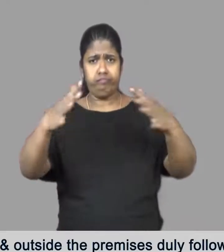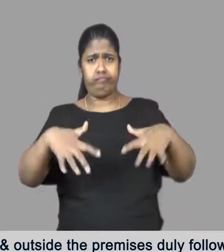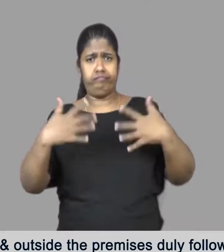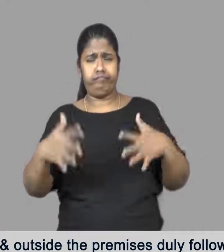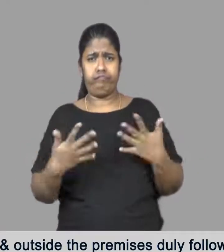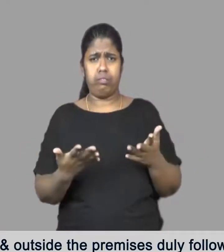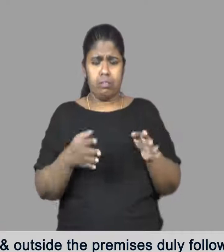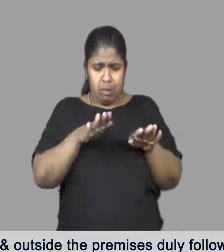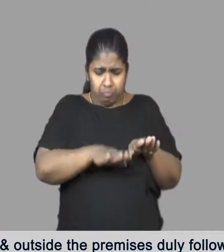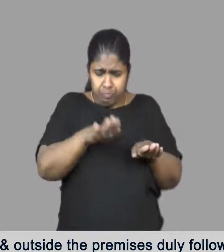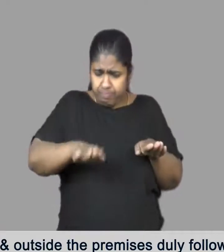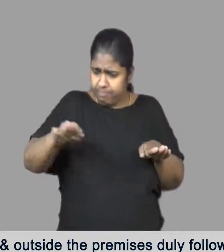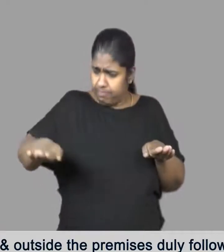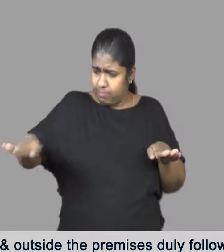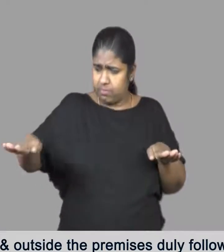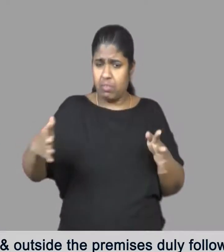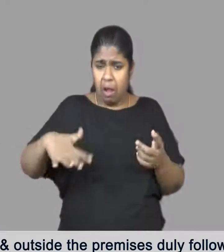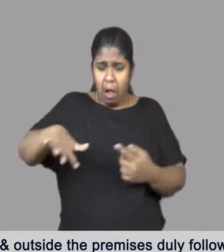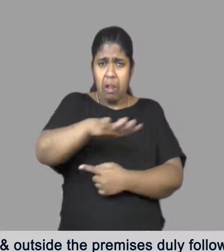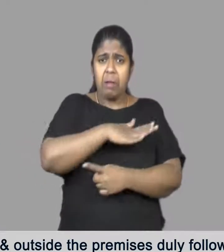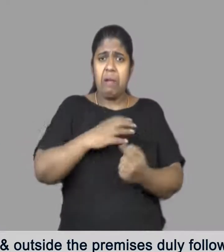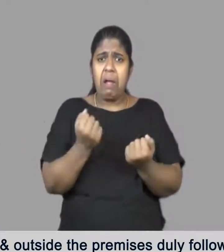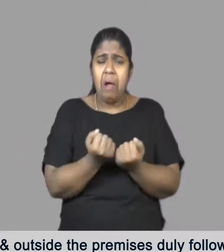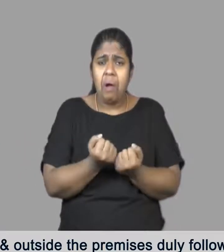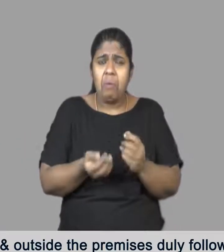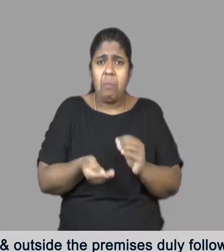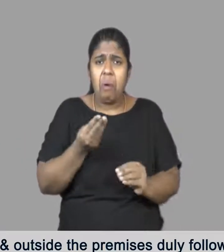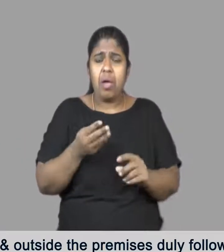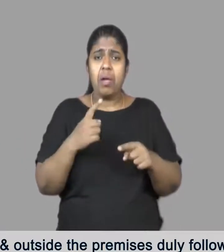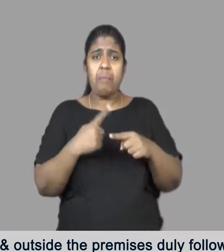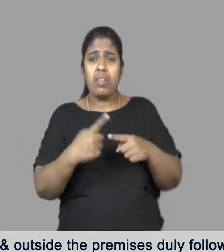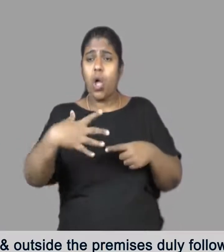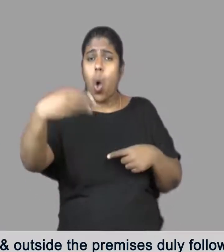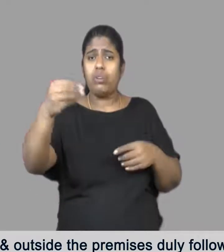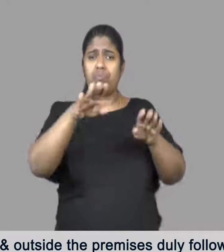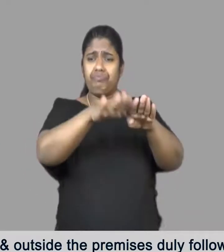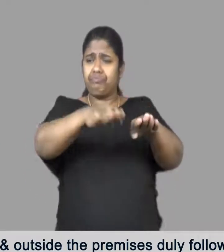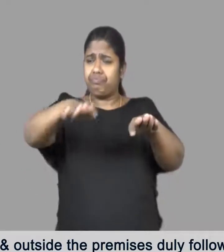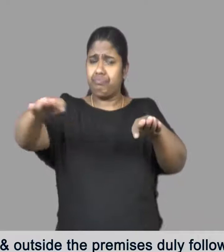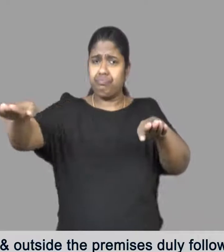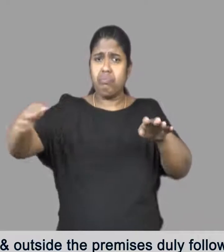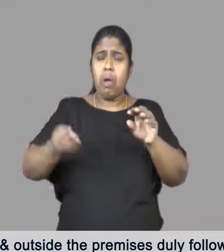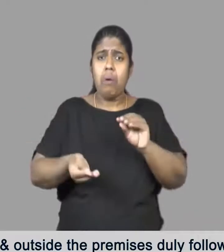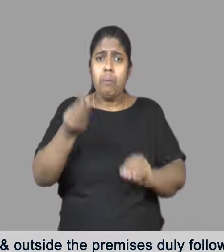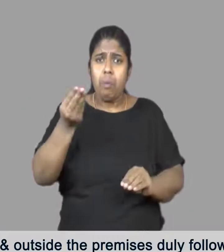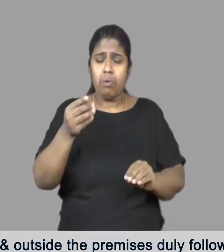Proper crowd management in parking lots and outside the premises,